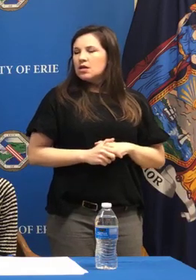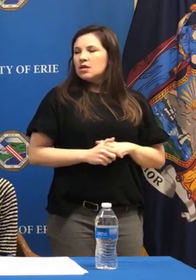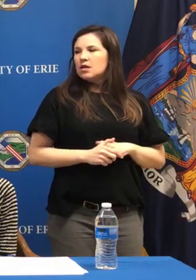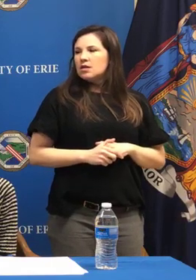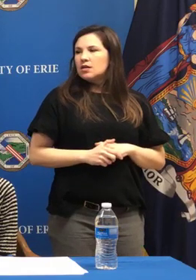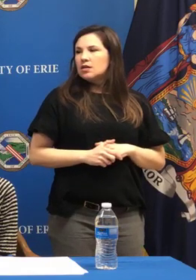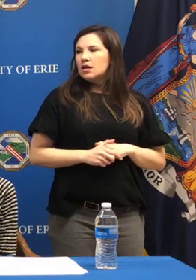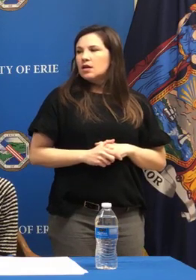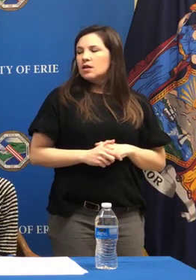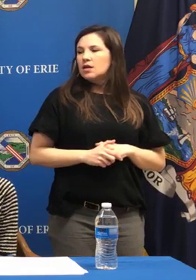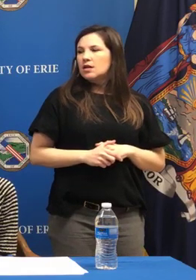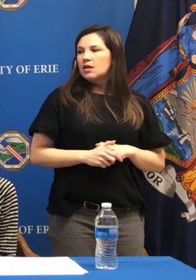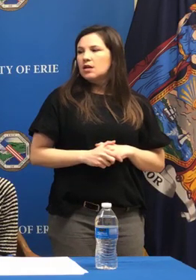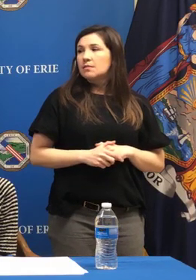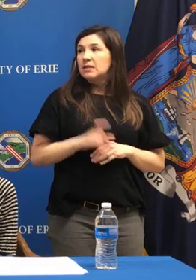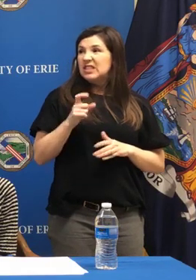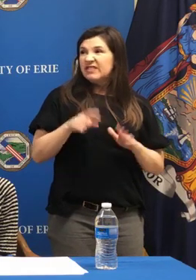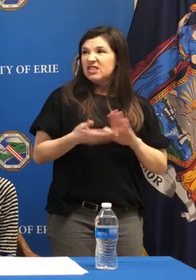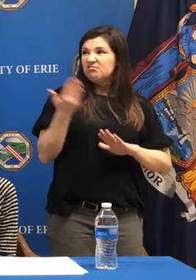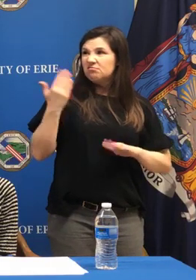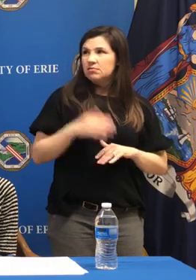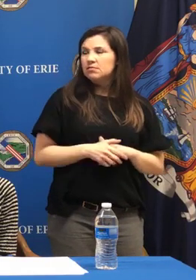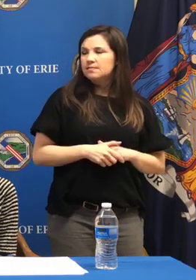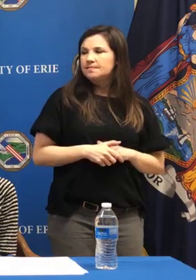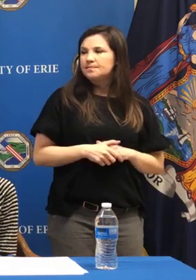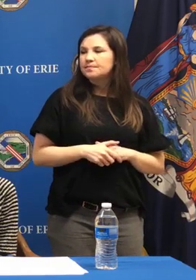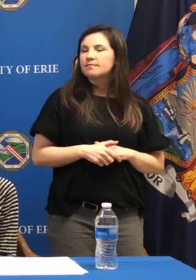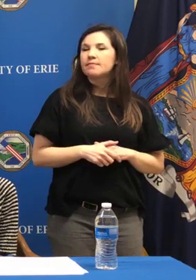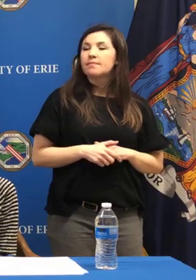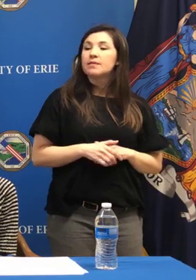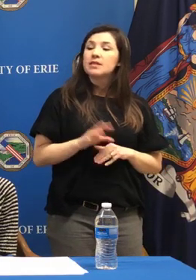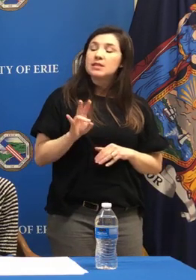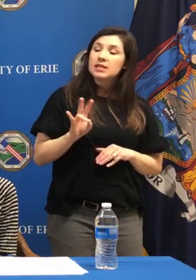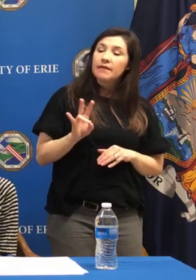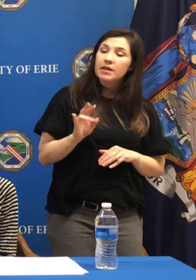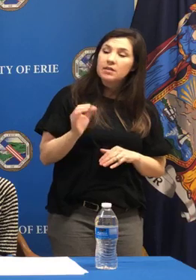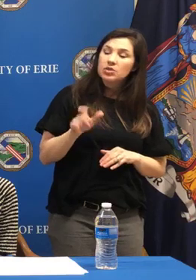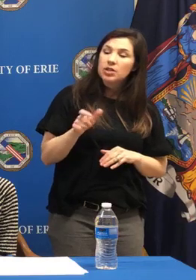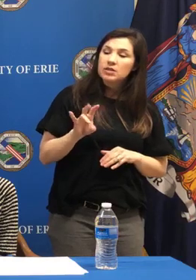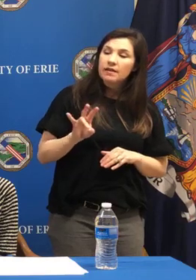These number here, because we've got to run. But Channel 7, Ellie Tui.